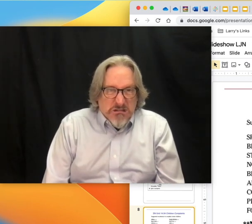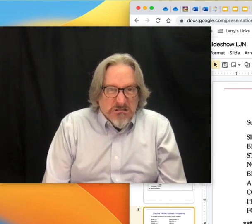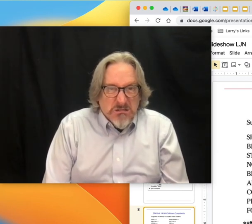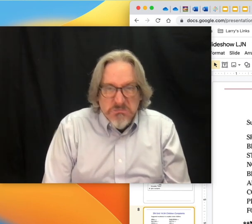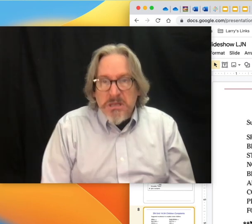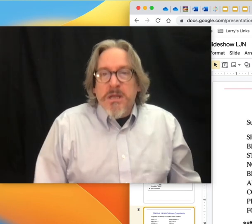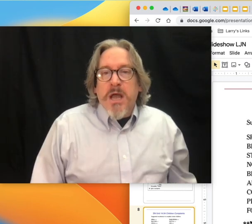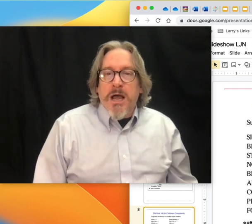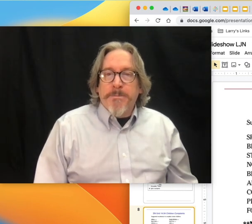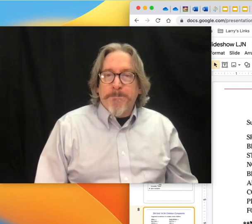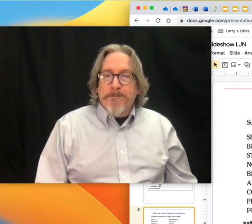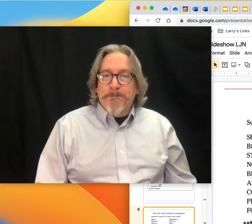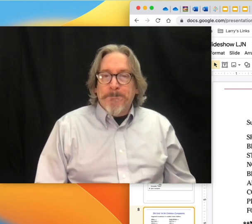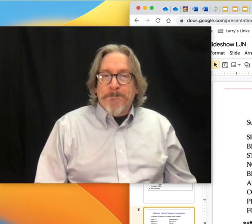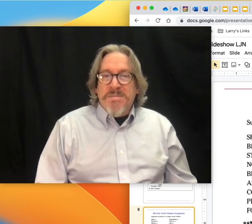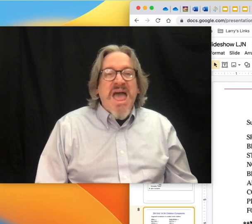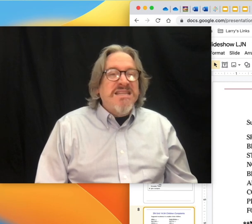by start.